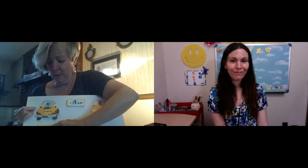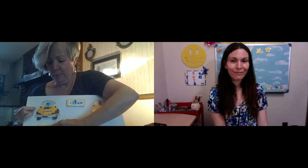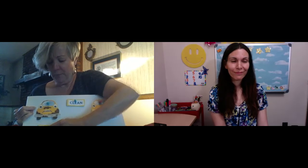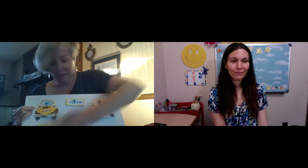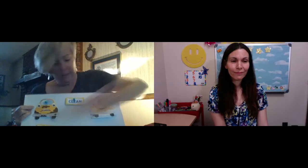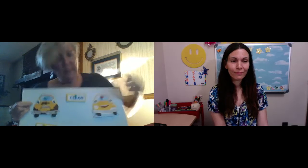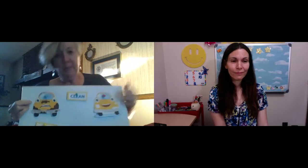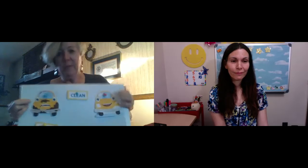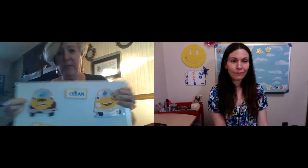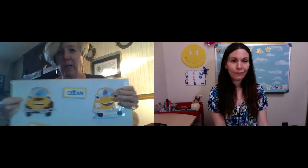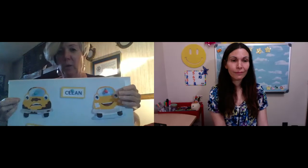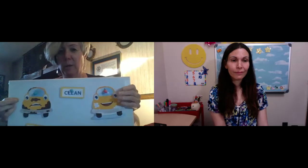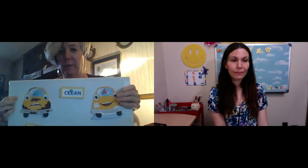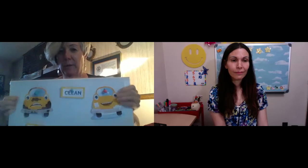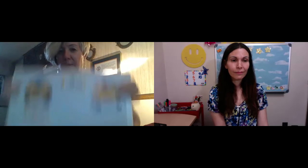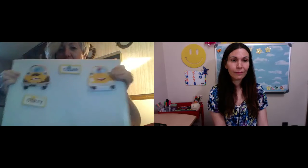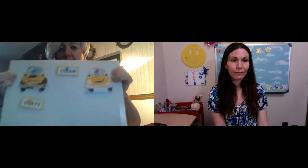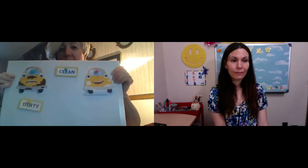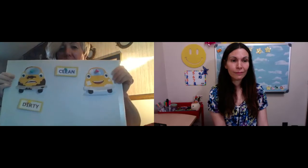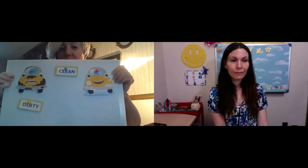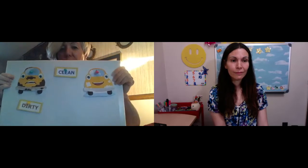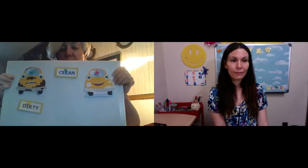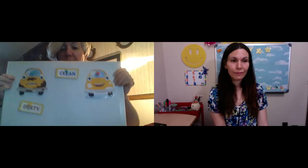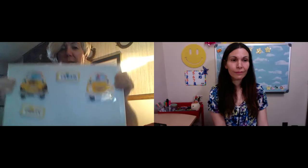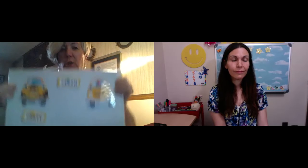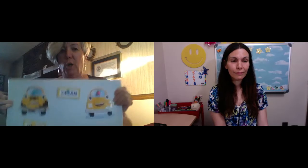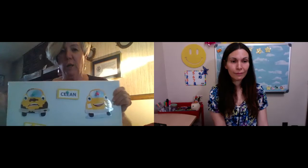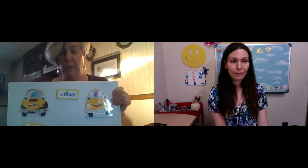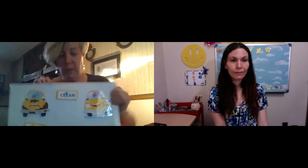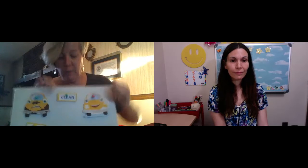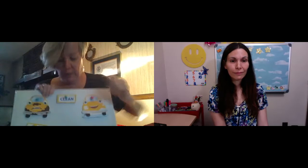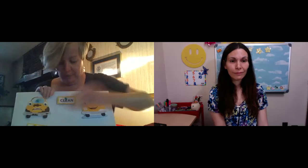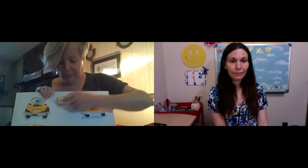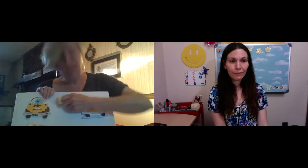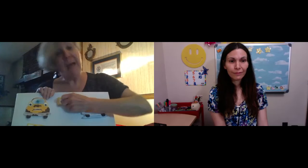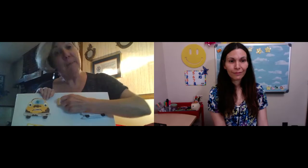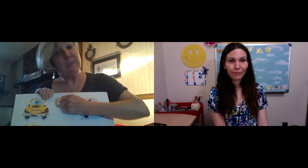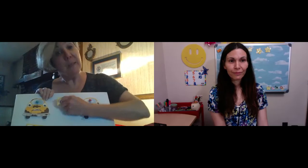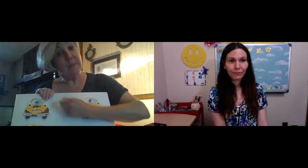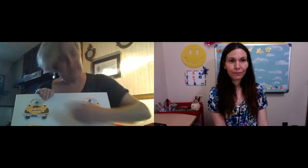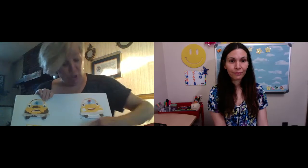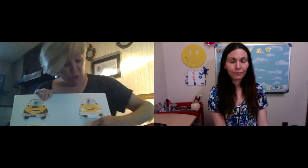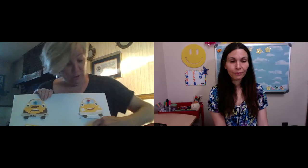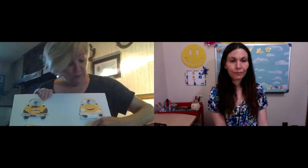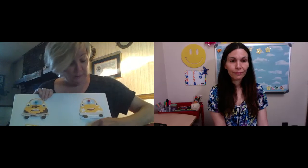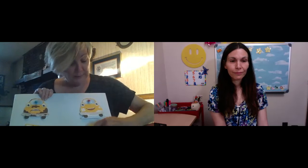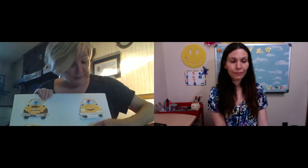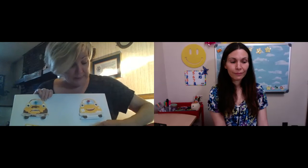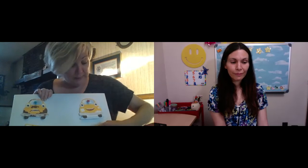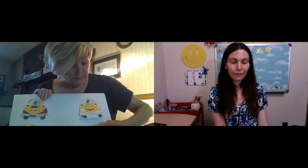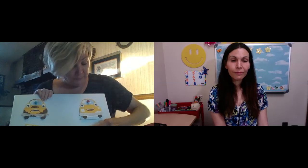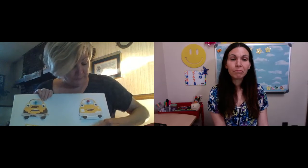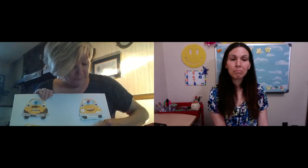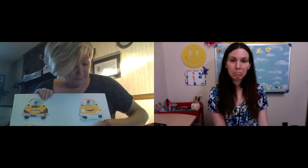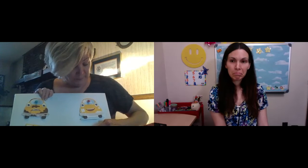there. So there's our dirty car. So that must make this car